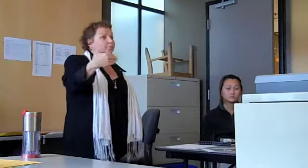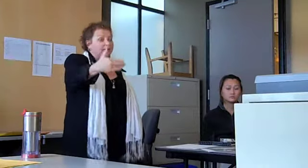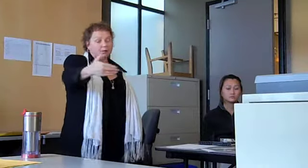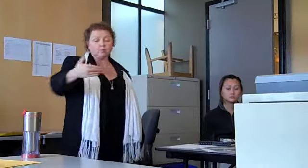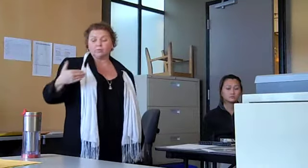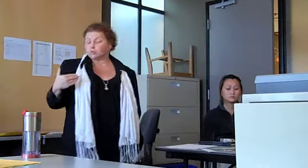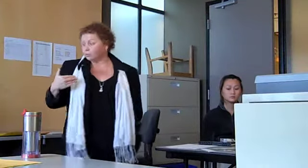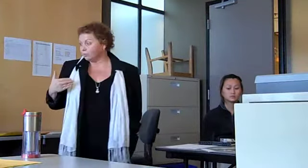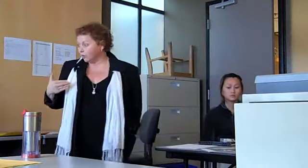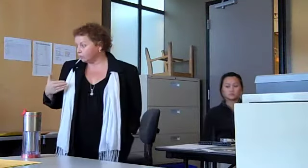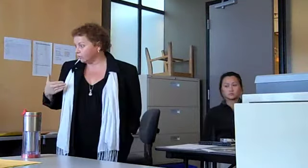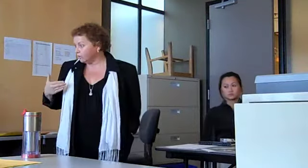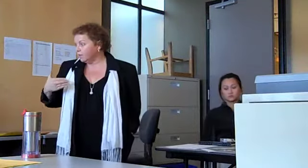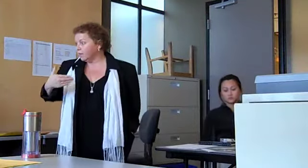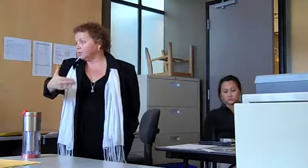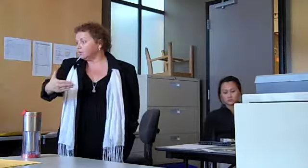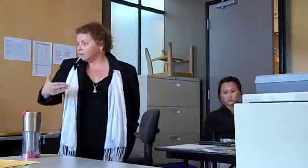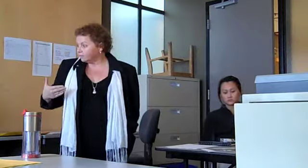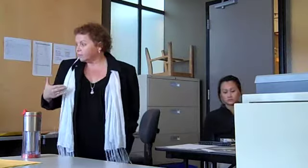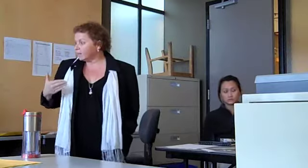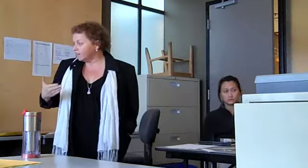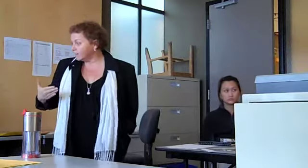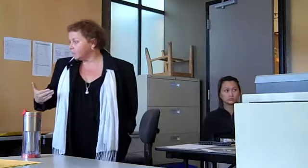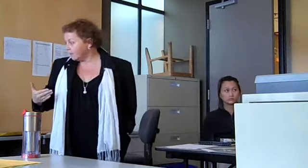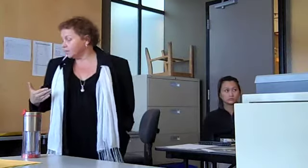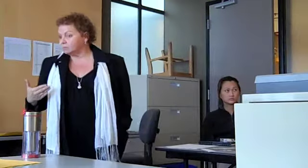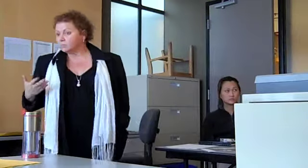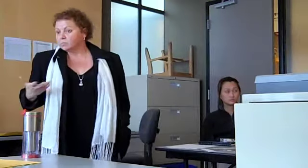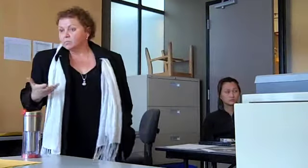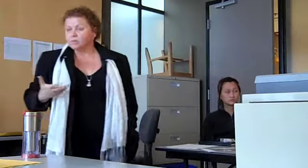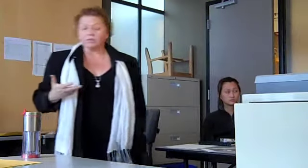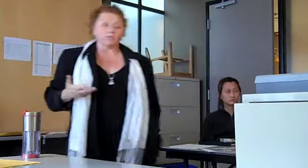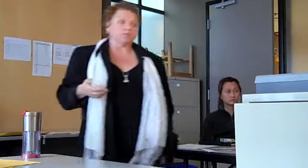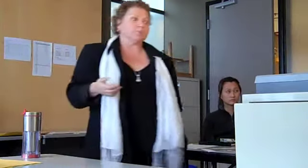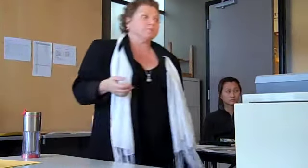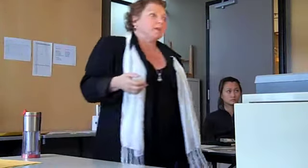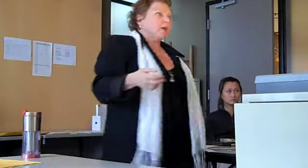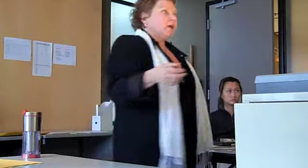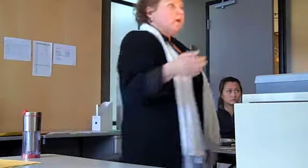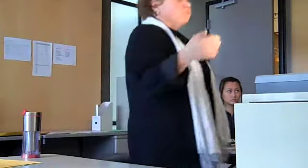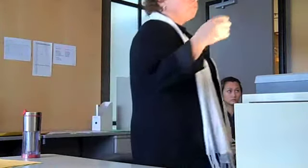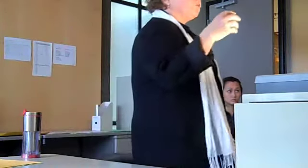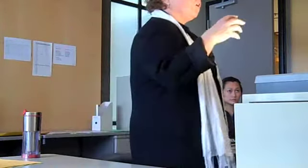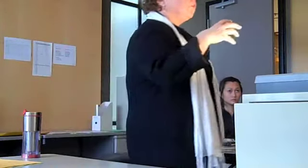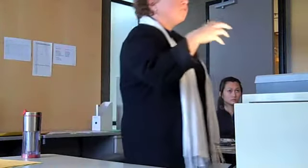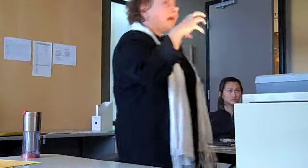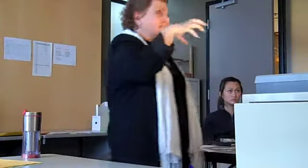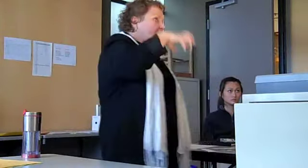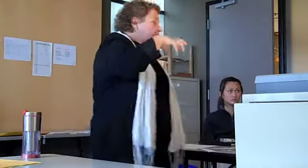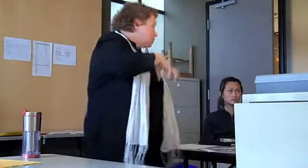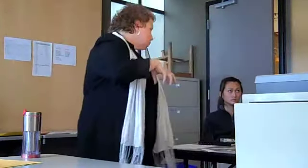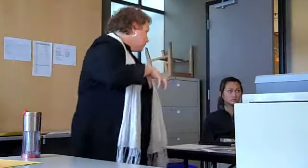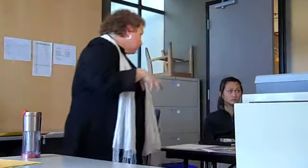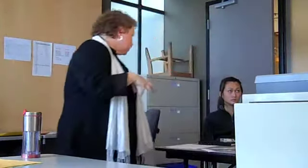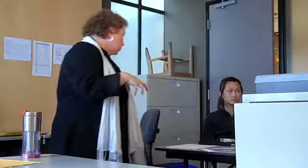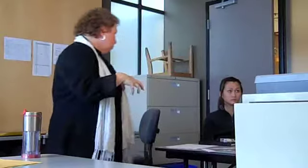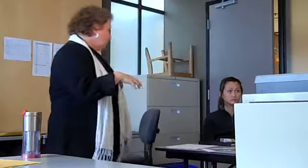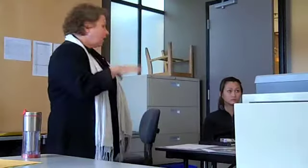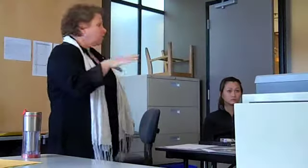meeting with your supervisor and doing this kind of independent research. Um, so that's how we do it in this school. Other